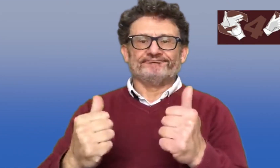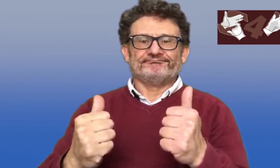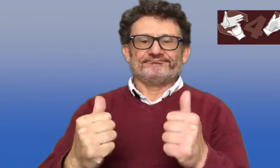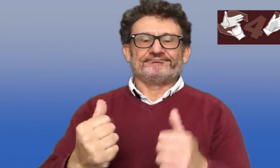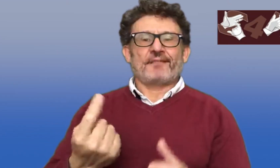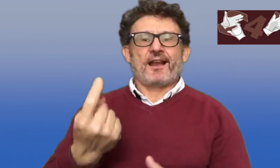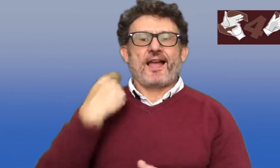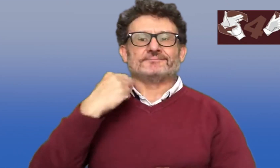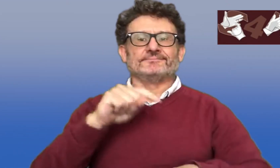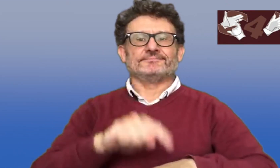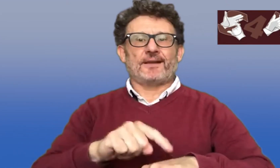Hello.